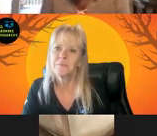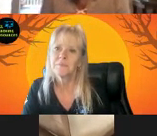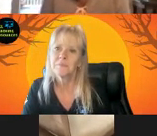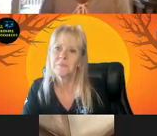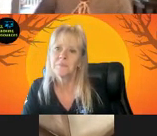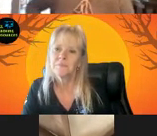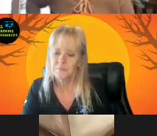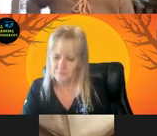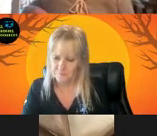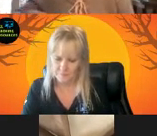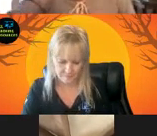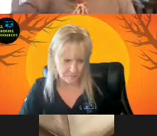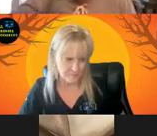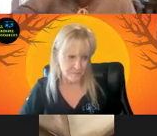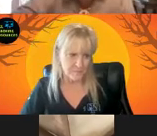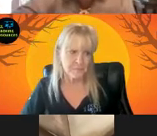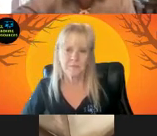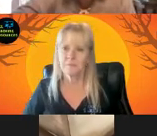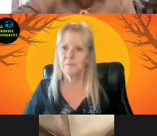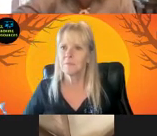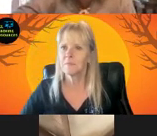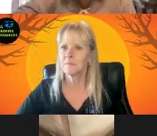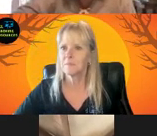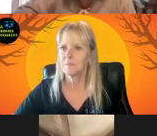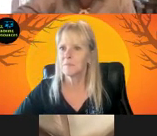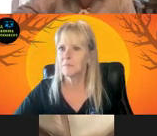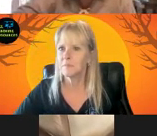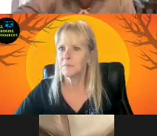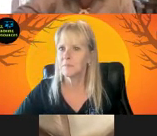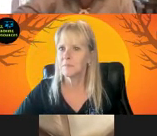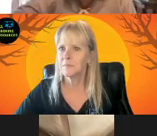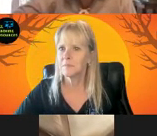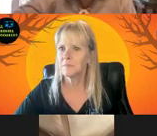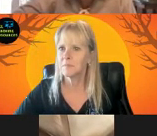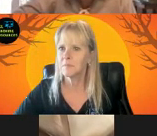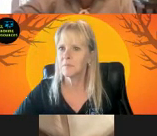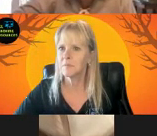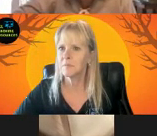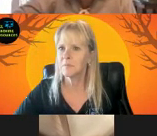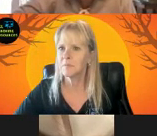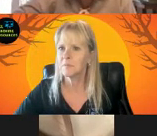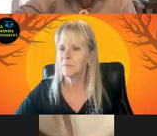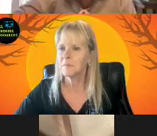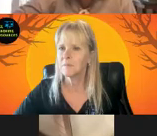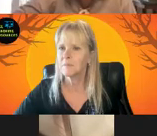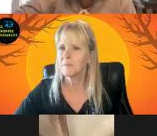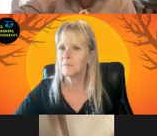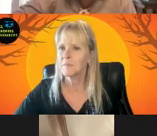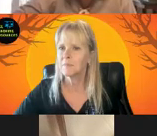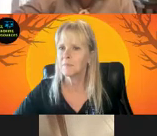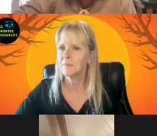student, and I'm just having a hard time taking all. I mean, he's fluent in his ASL,